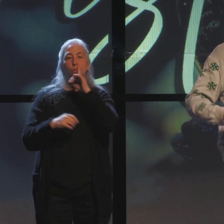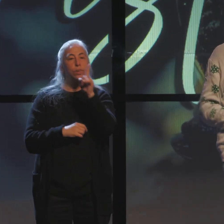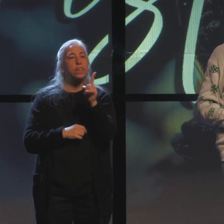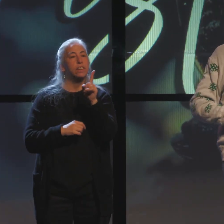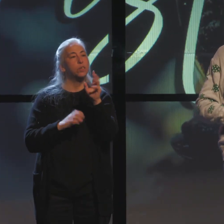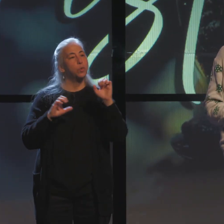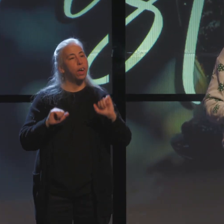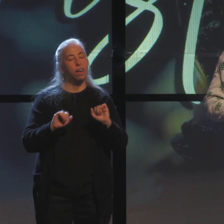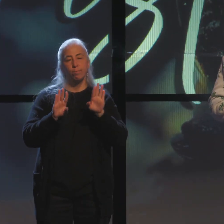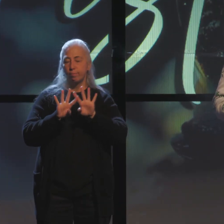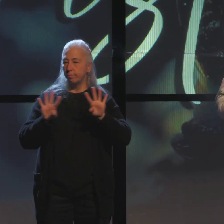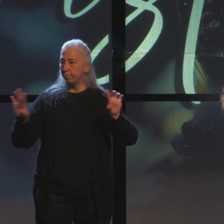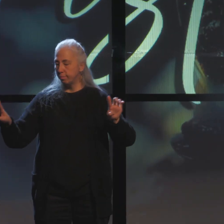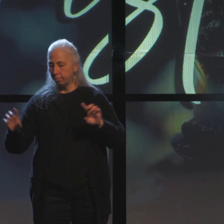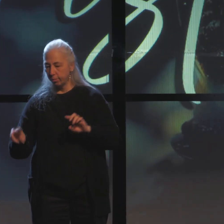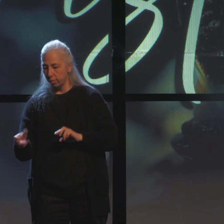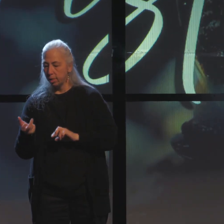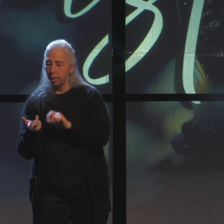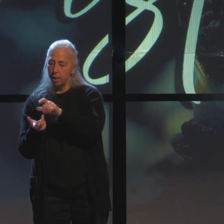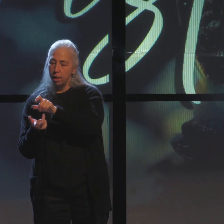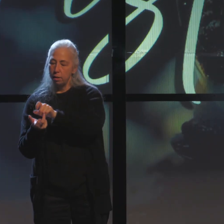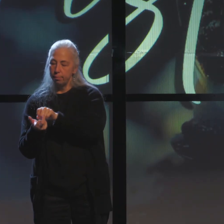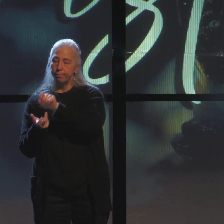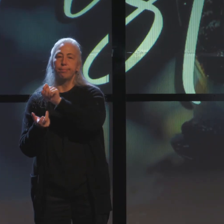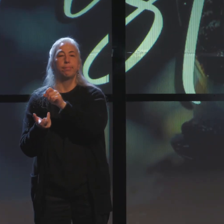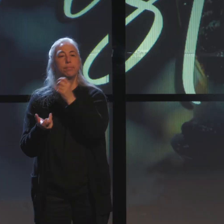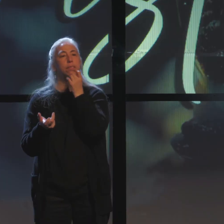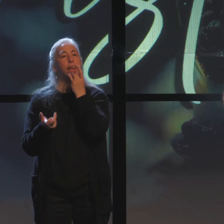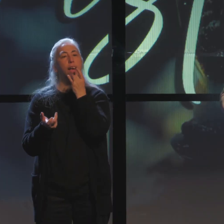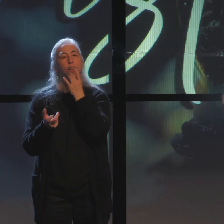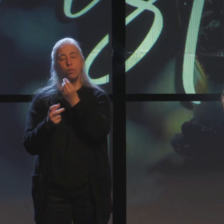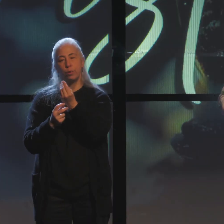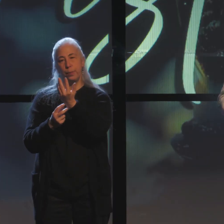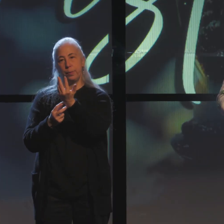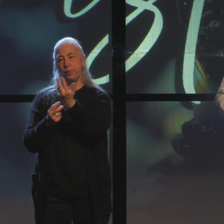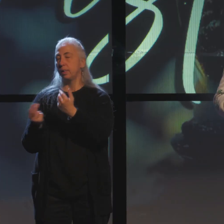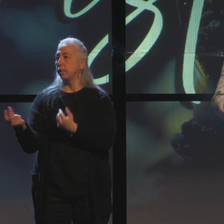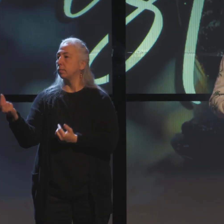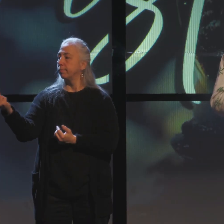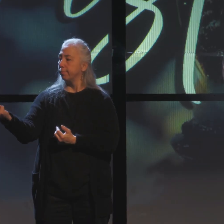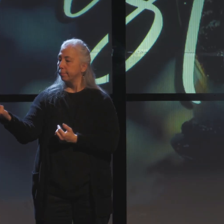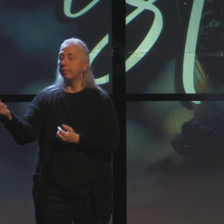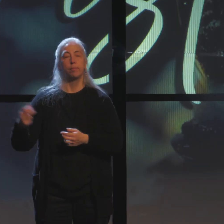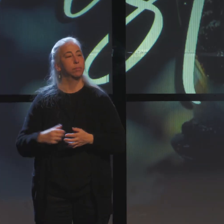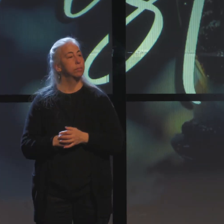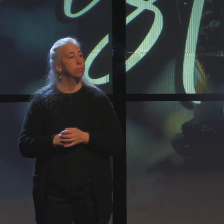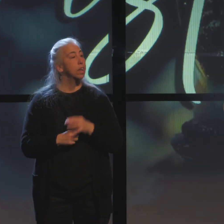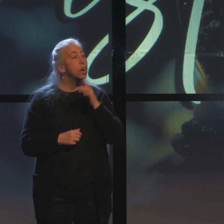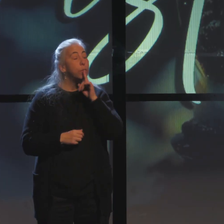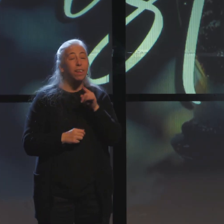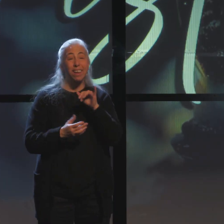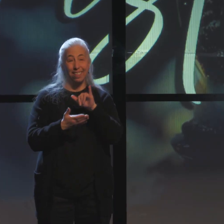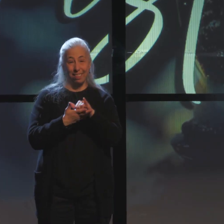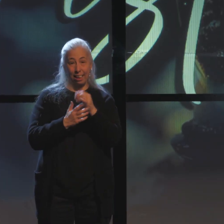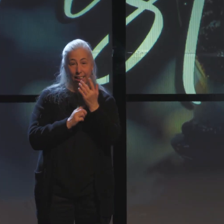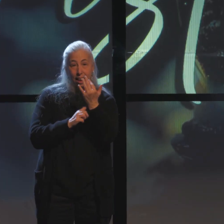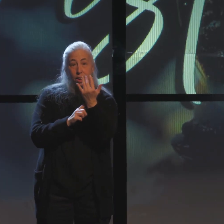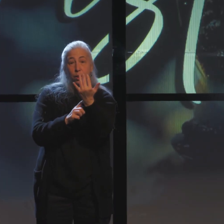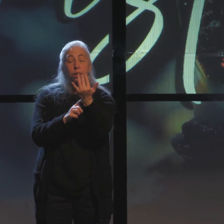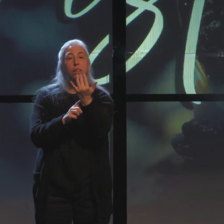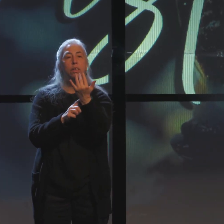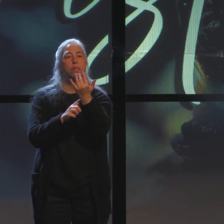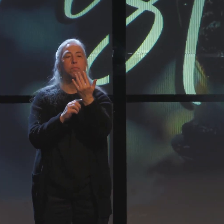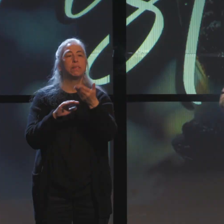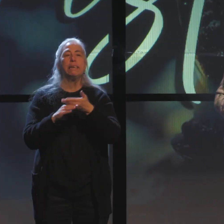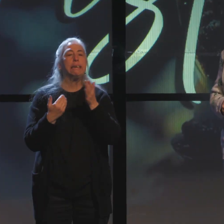this experience, to go over and light one of those candles. And here's the thing, that little candle, it's